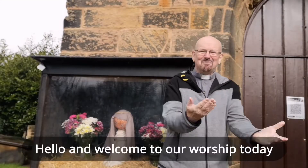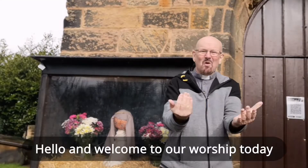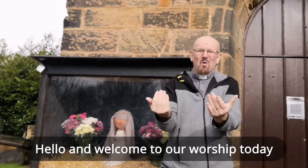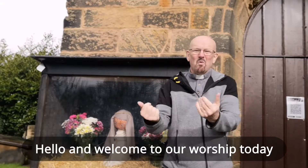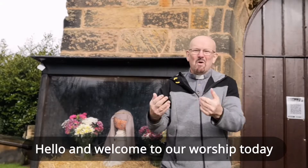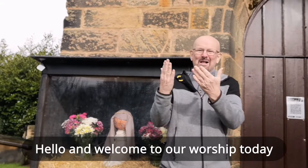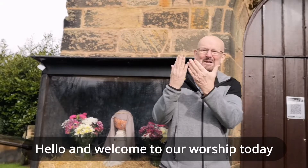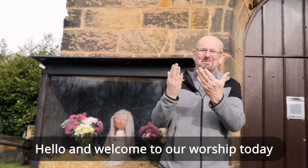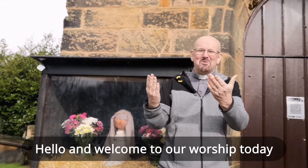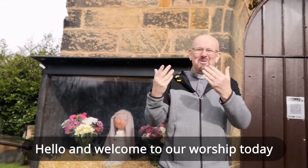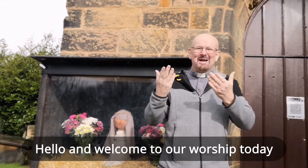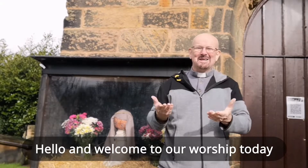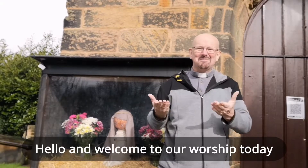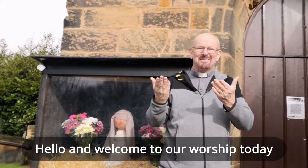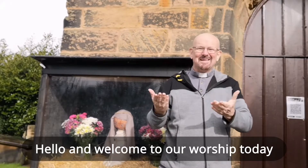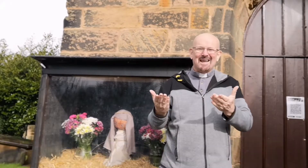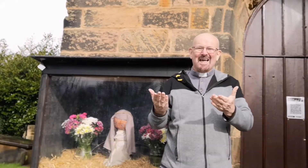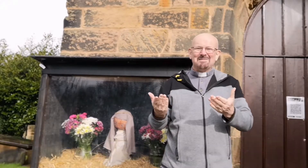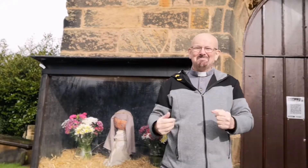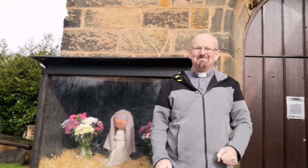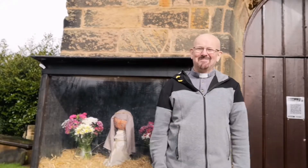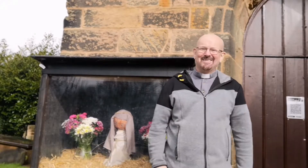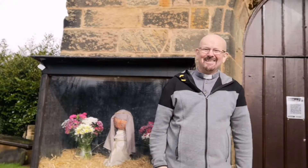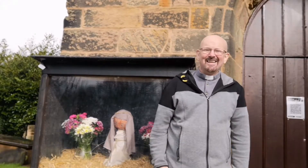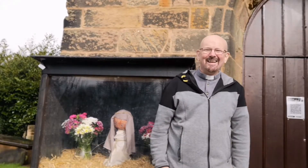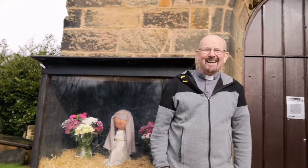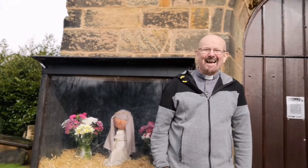Hello and welcome to our worship today.